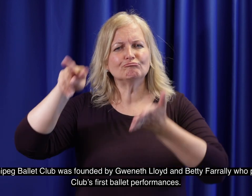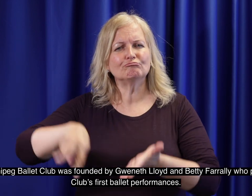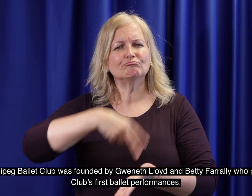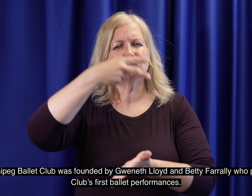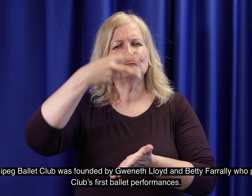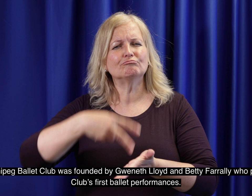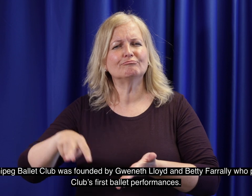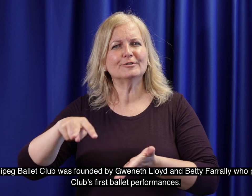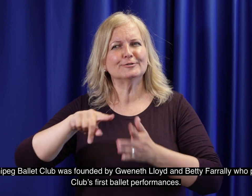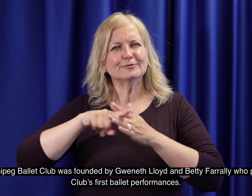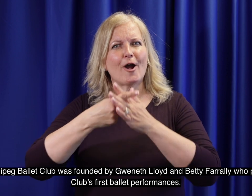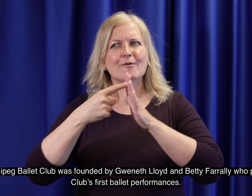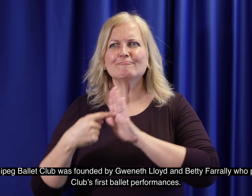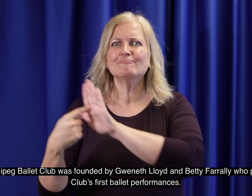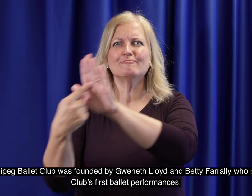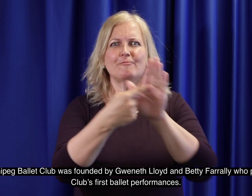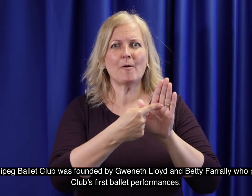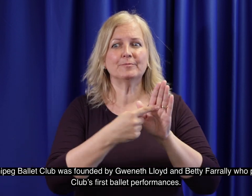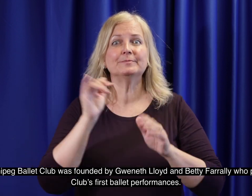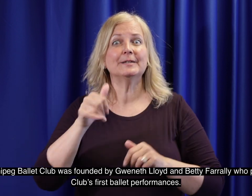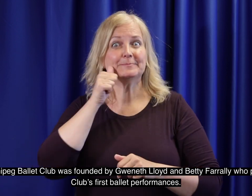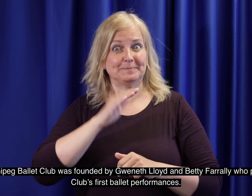The Winnipeg Ballet Club was founded by two dancers.